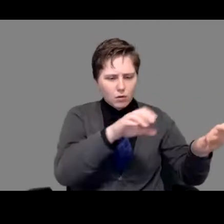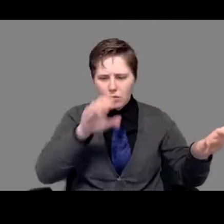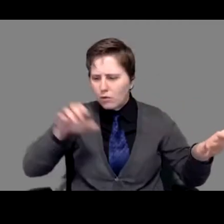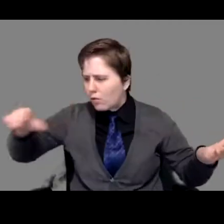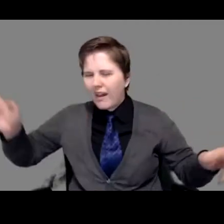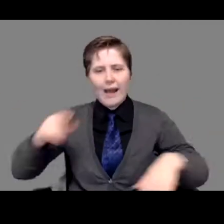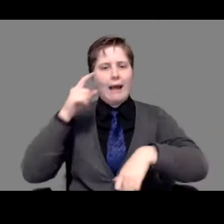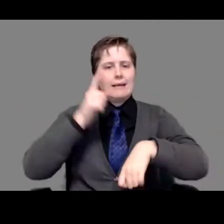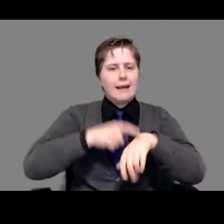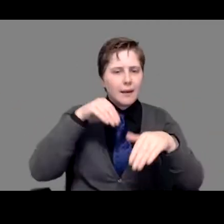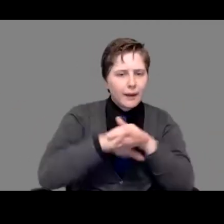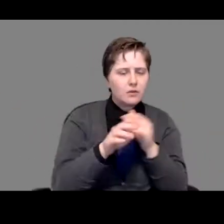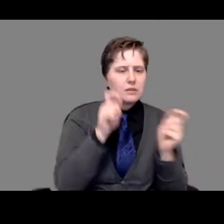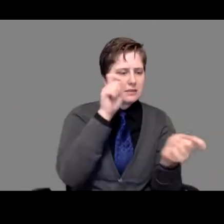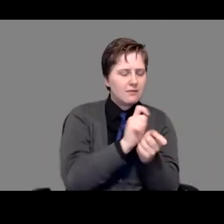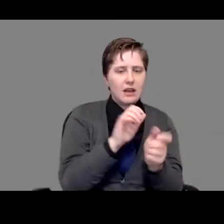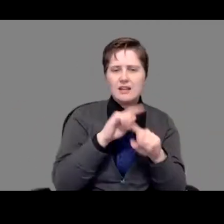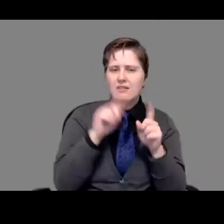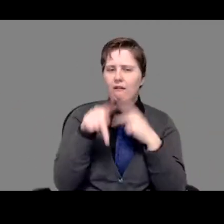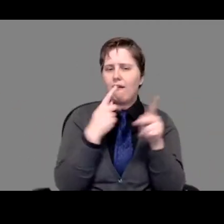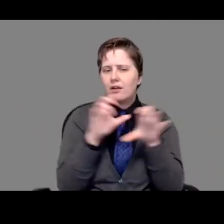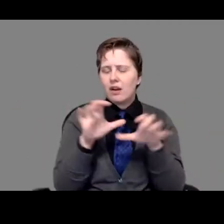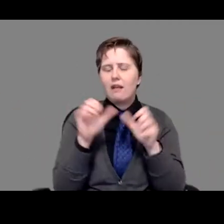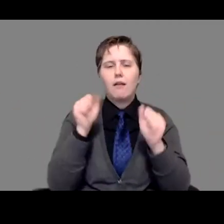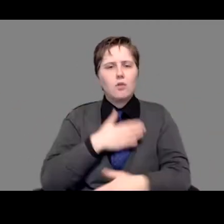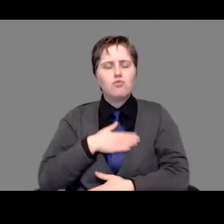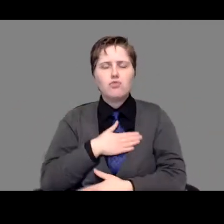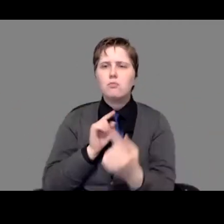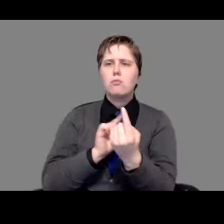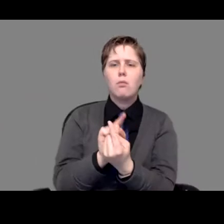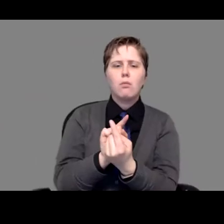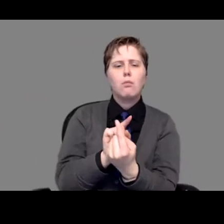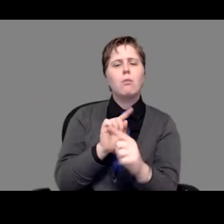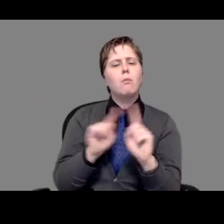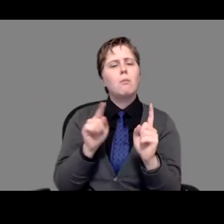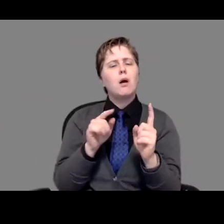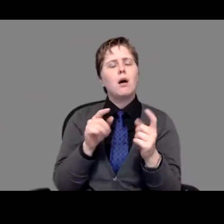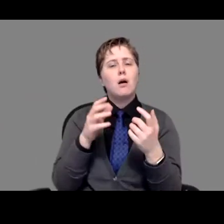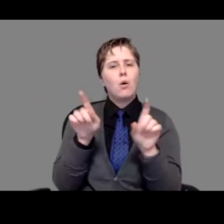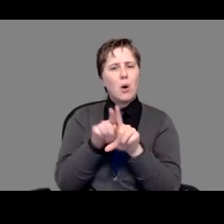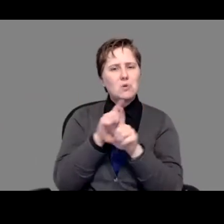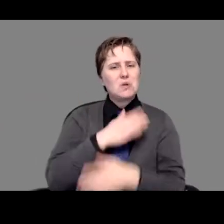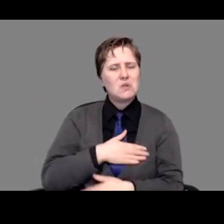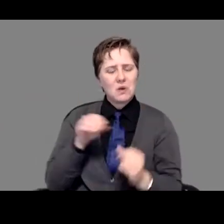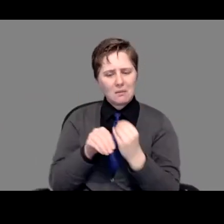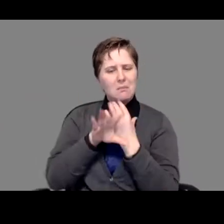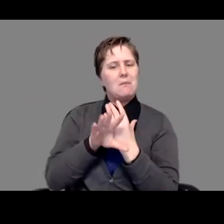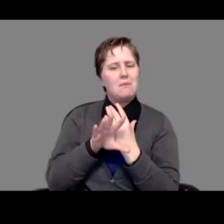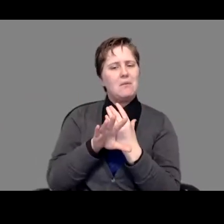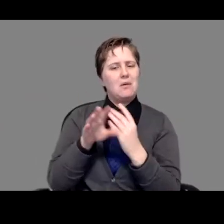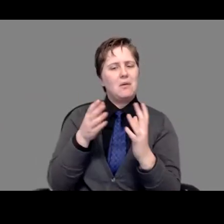and different types of activities that can be enjoyed in person, but also maybe live streamed into your homes. And I think